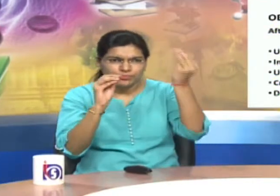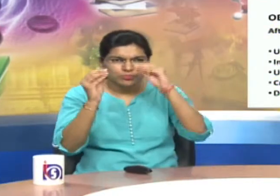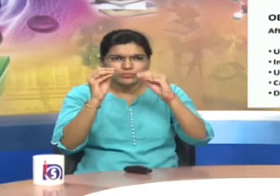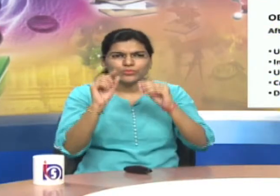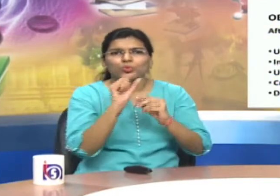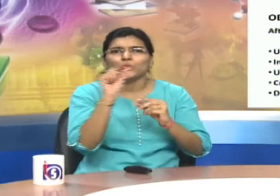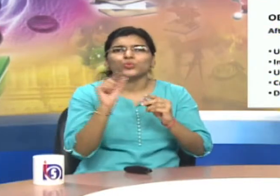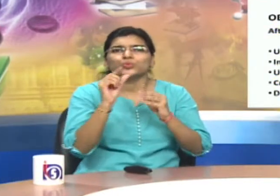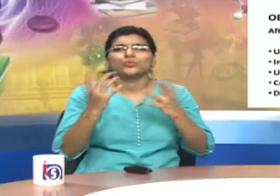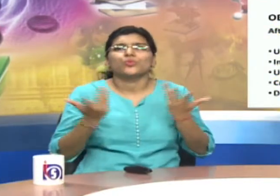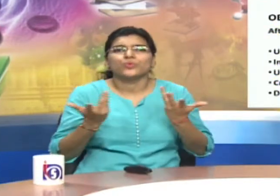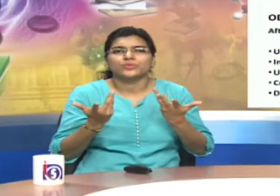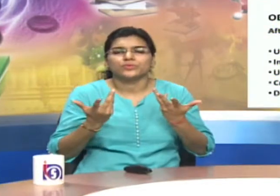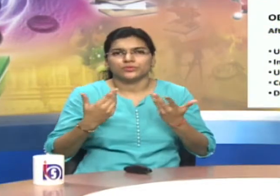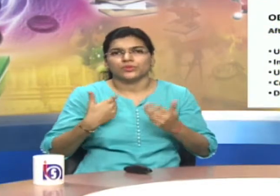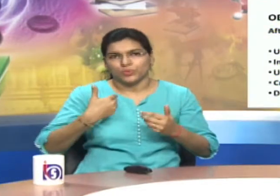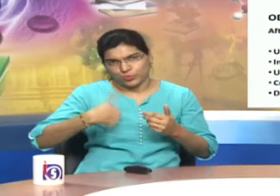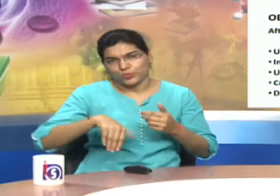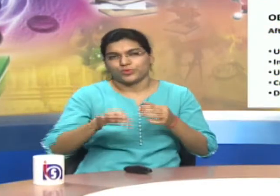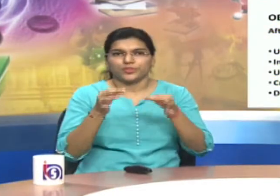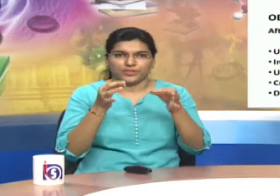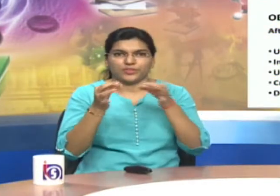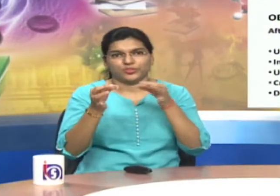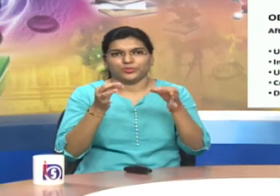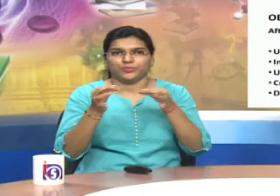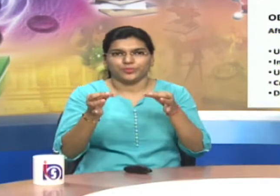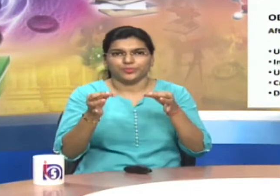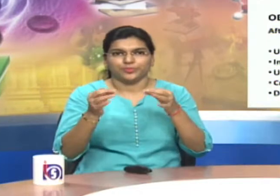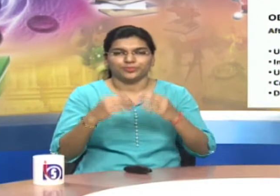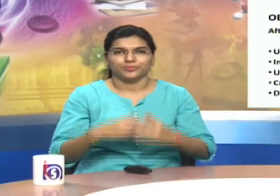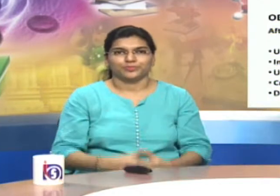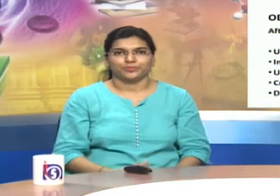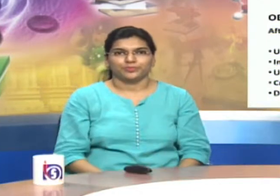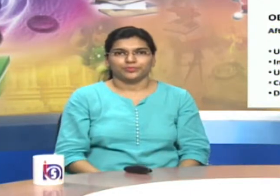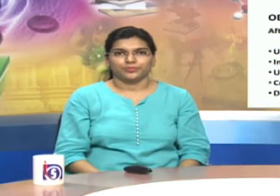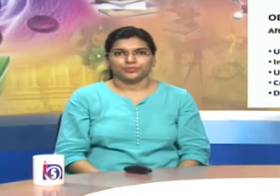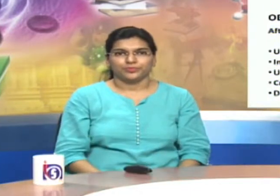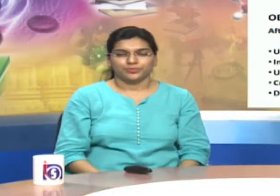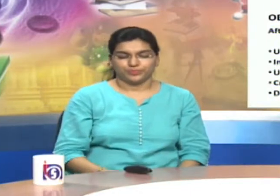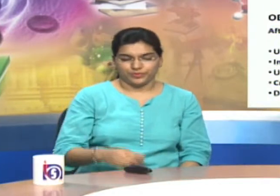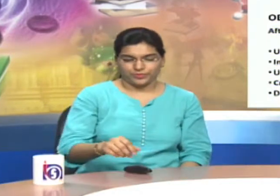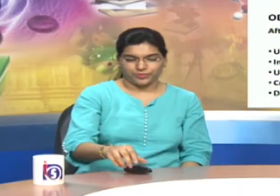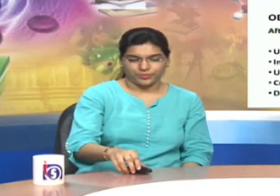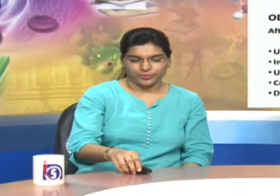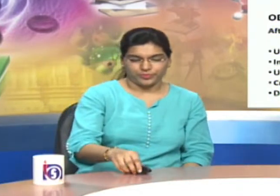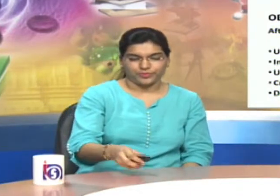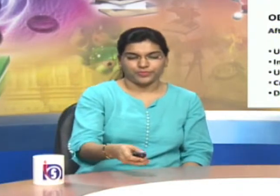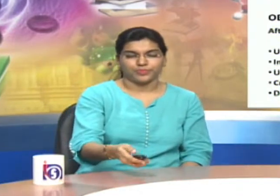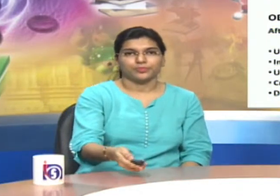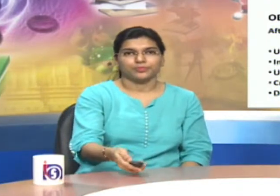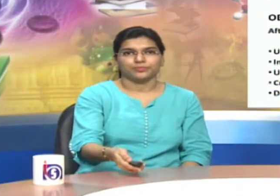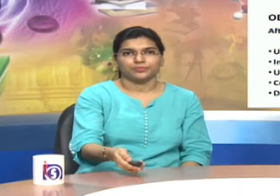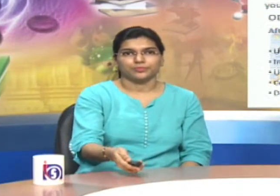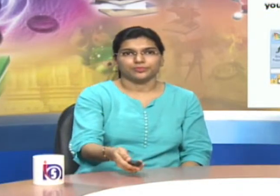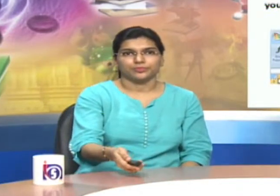how to draw using the clip art, that also I will be explaining.